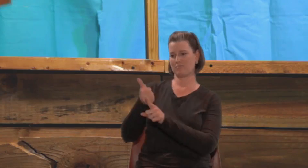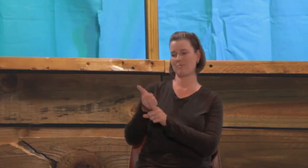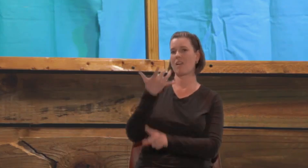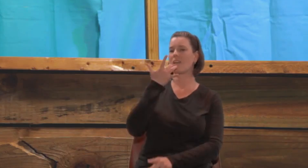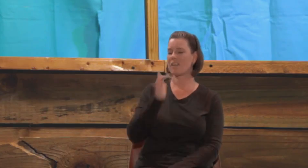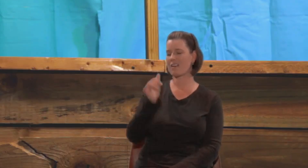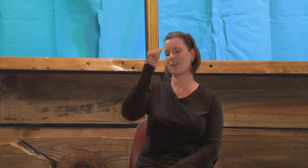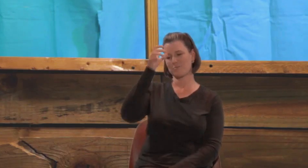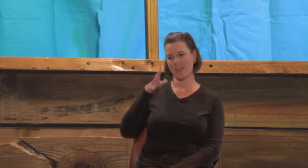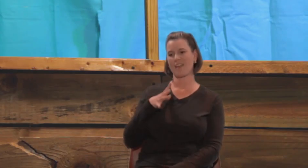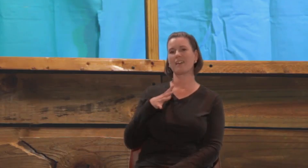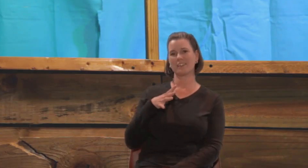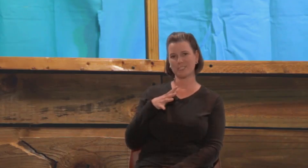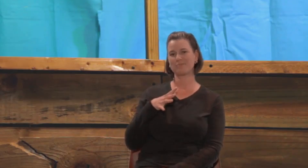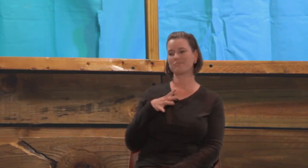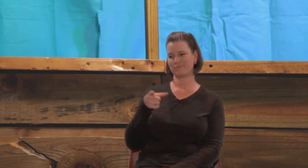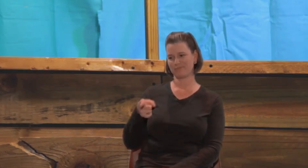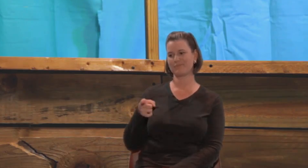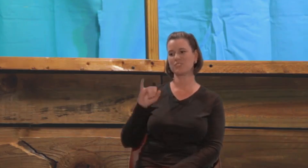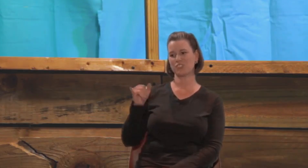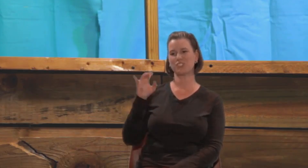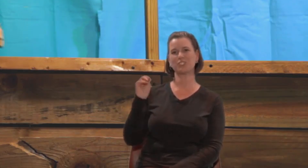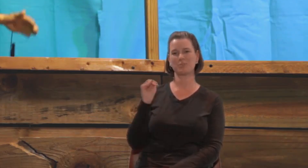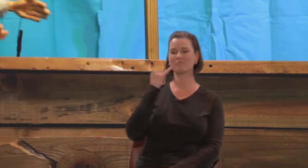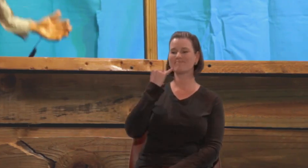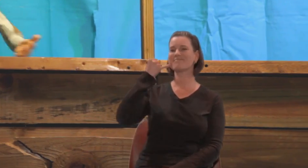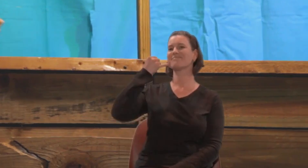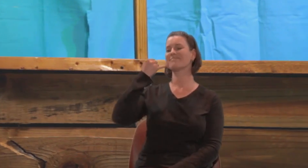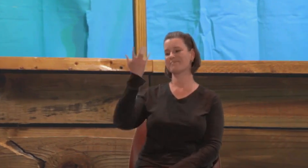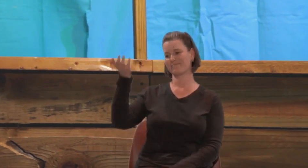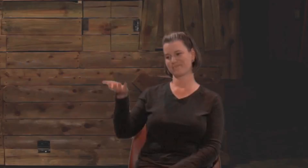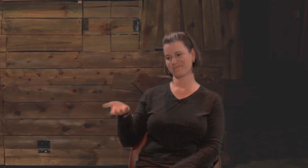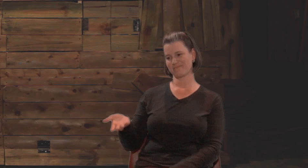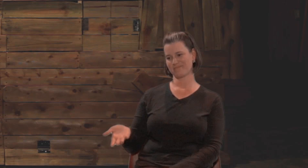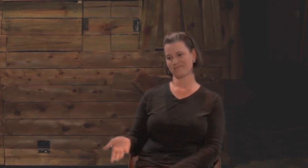lucky, lucky man. Oh, Jim Smiley.